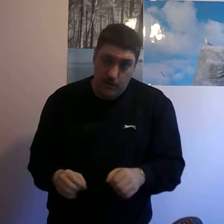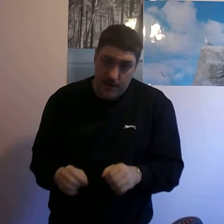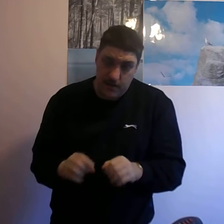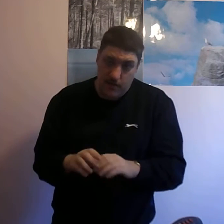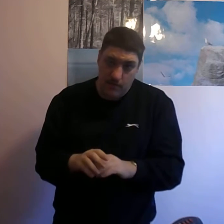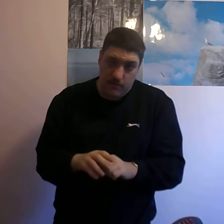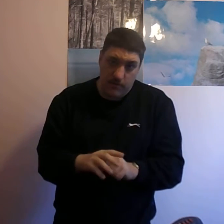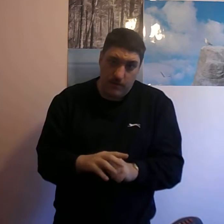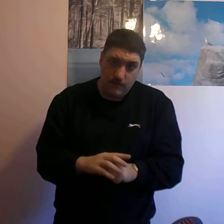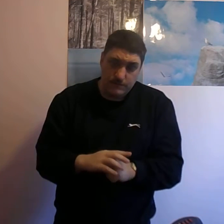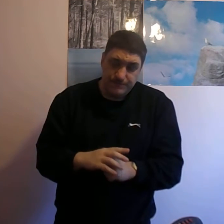you go